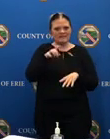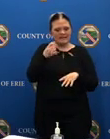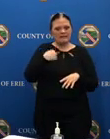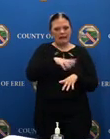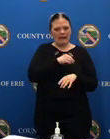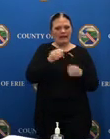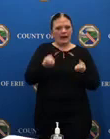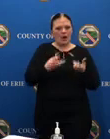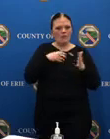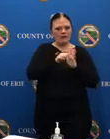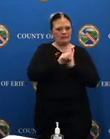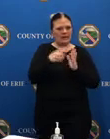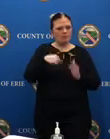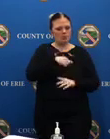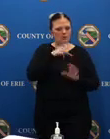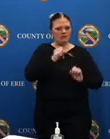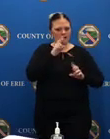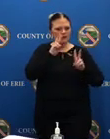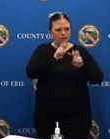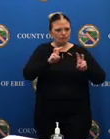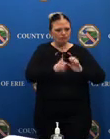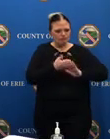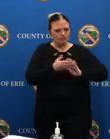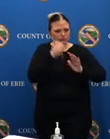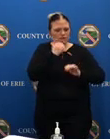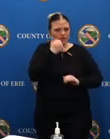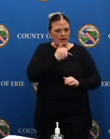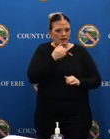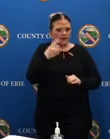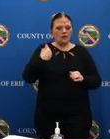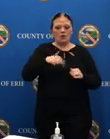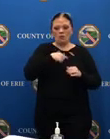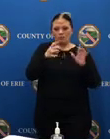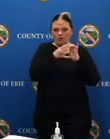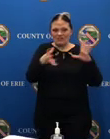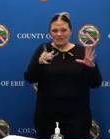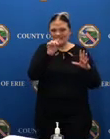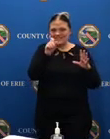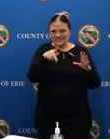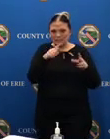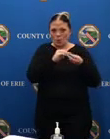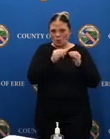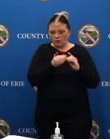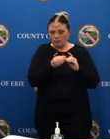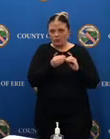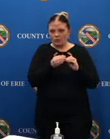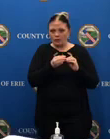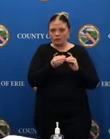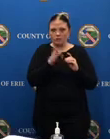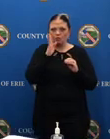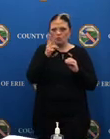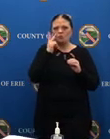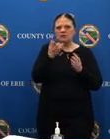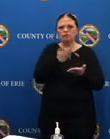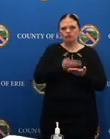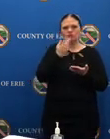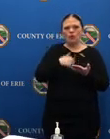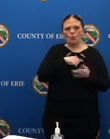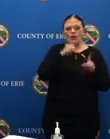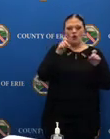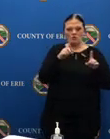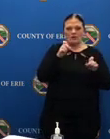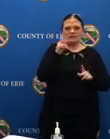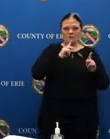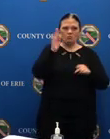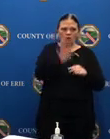can analyze per day. And when we release the numbers regarding zip codes, you'll find out more to see that we are testing individuals from